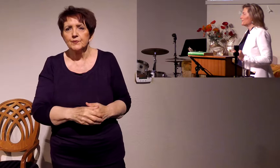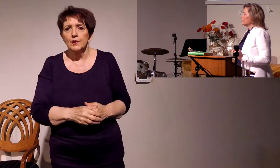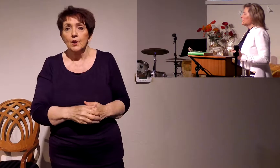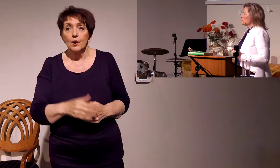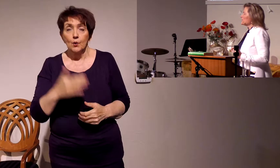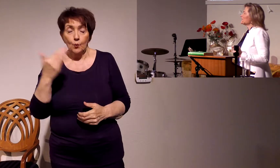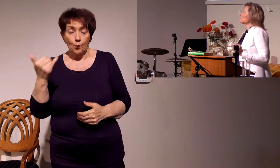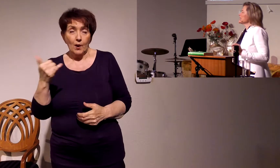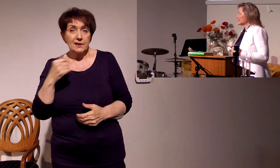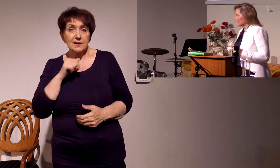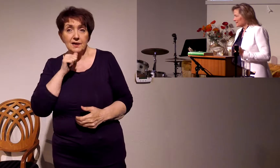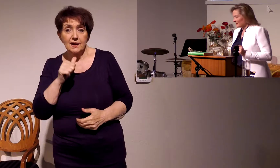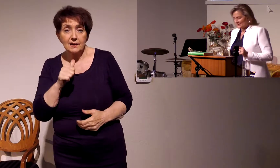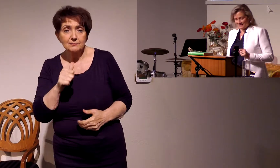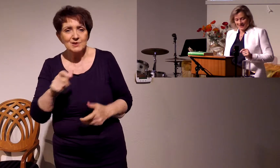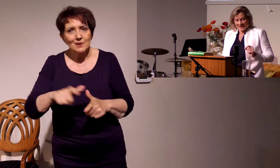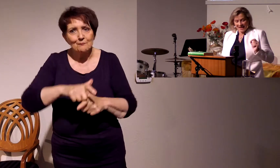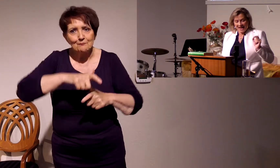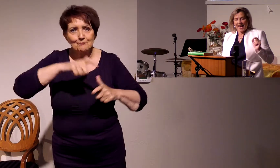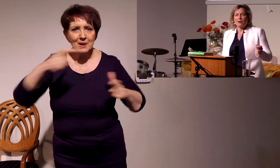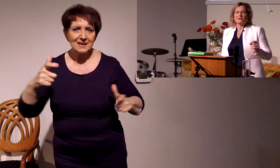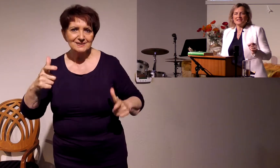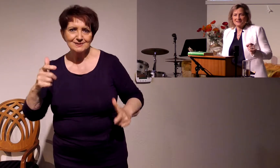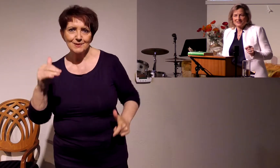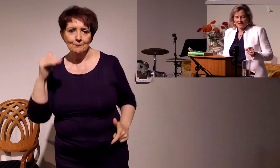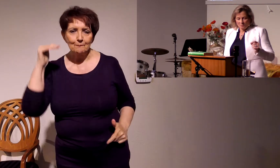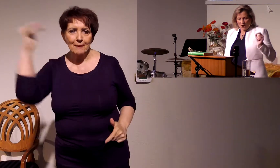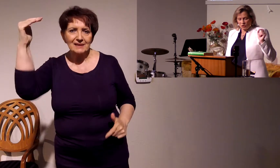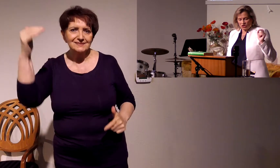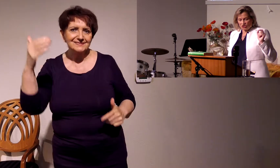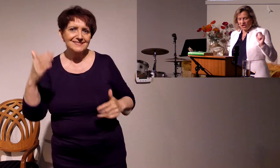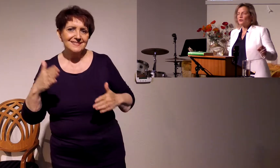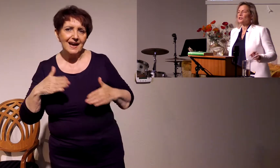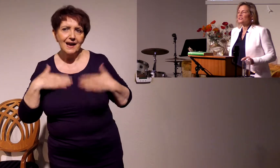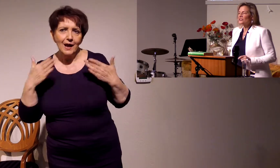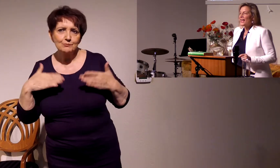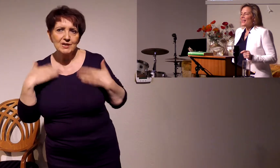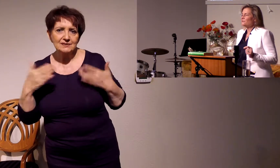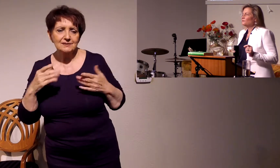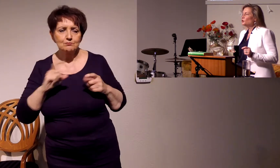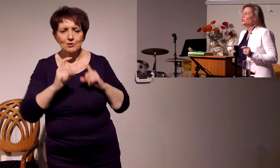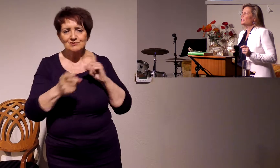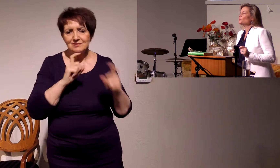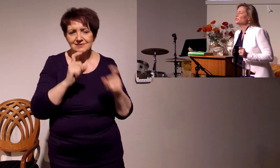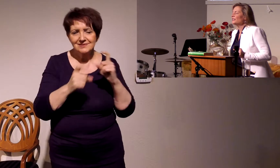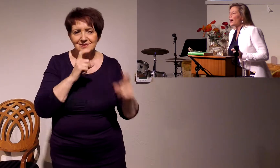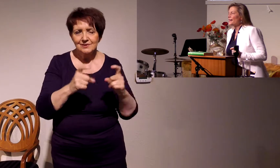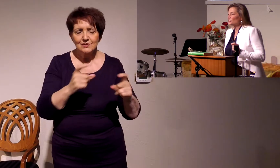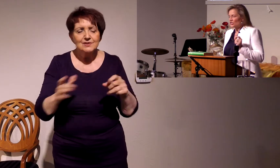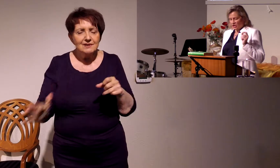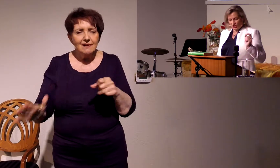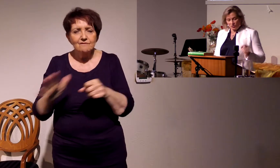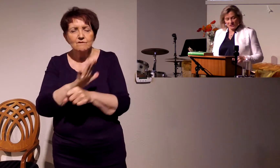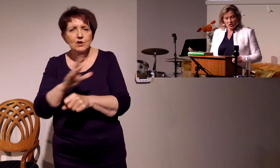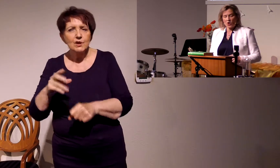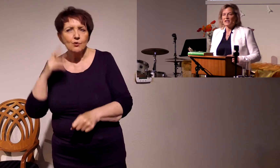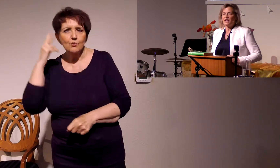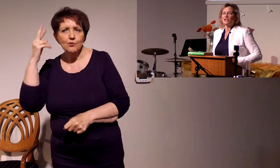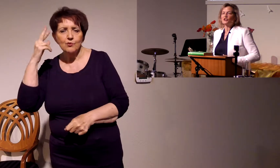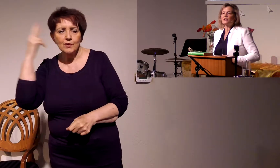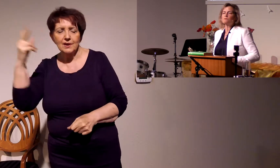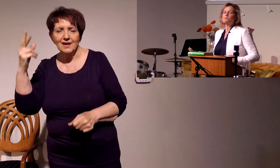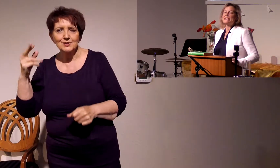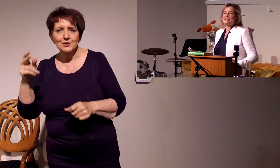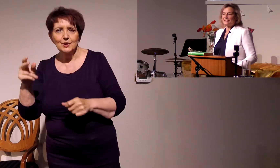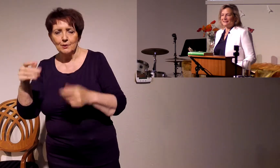not be the biggest, happiest, most generous, and fully realized